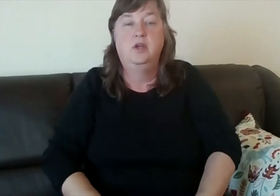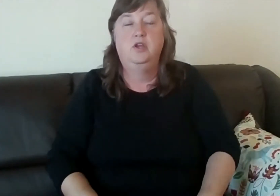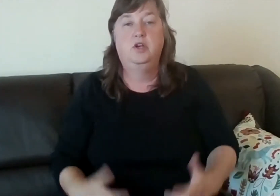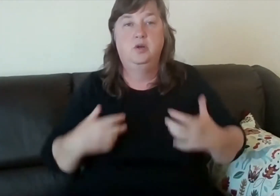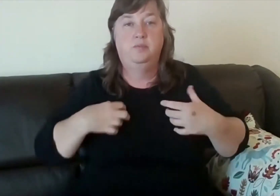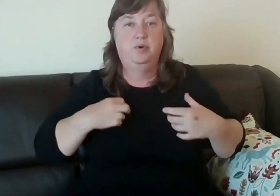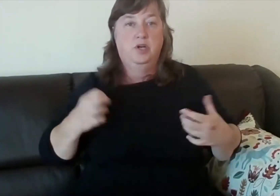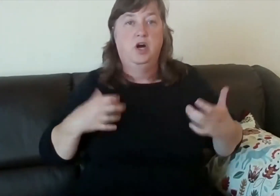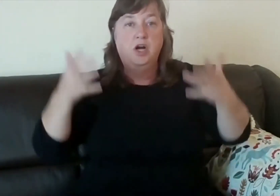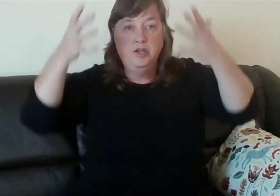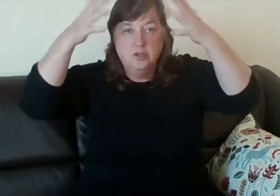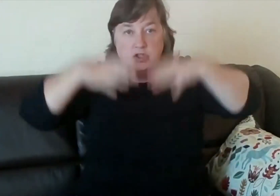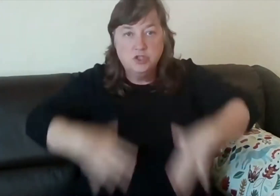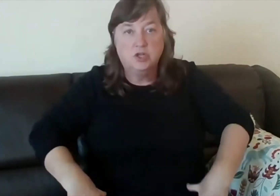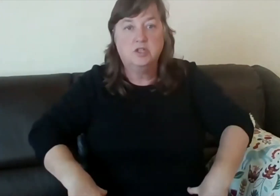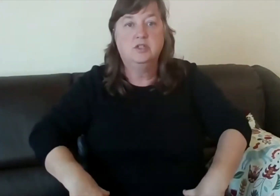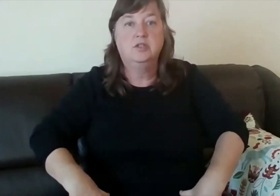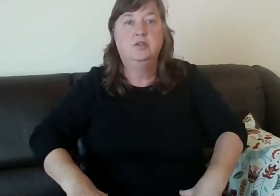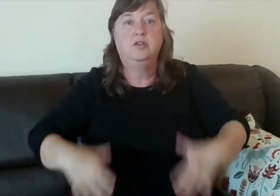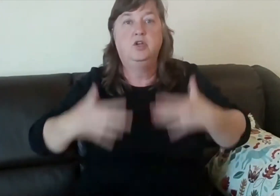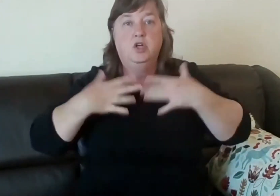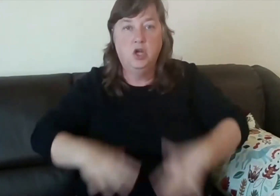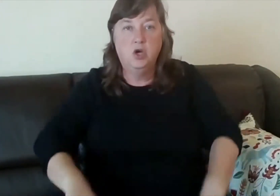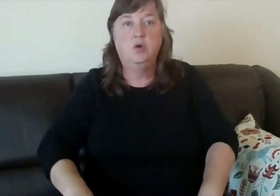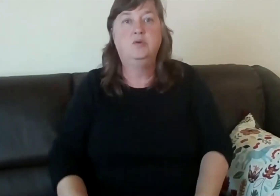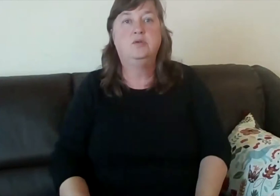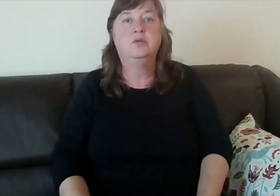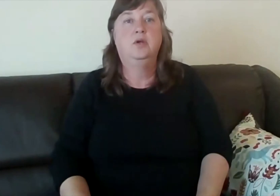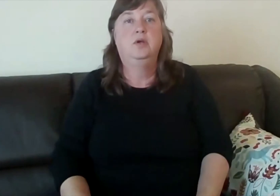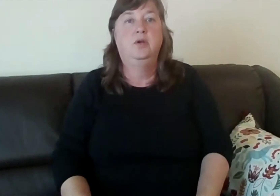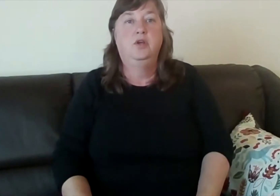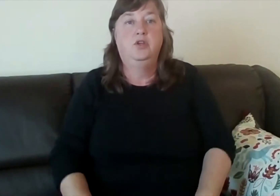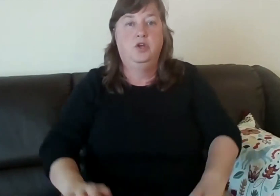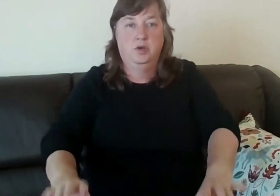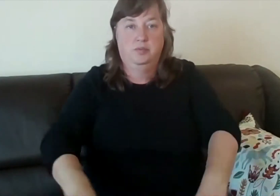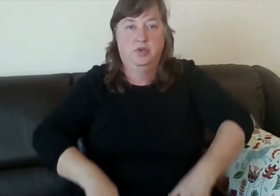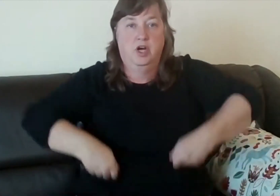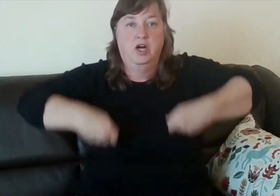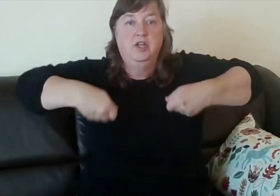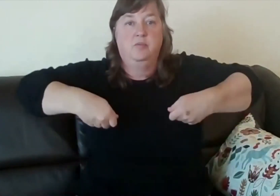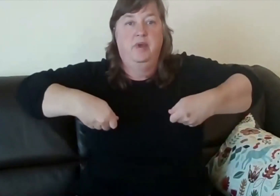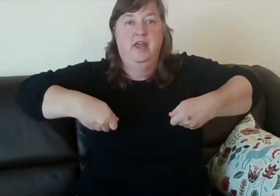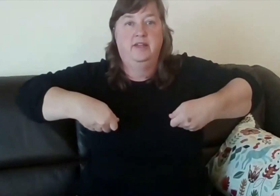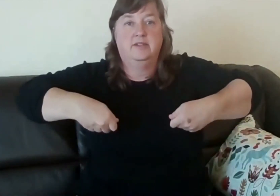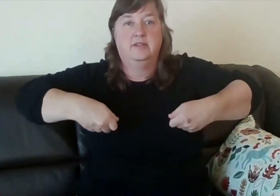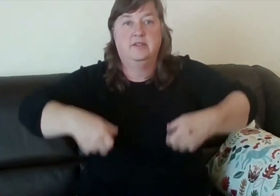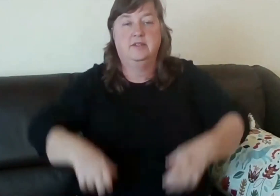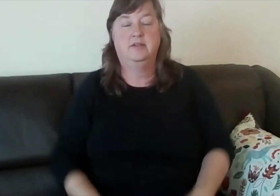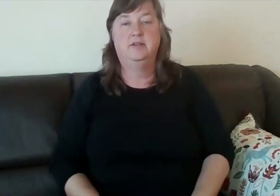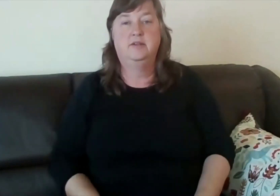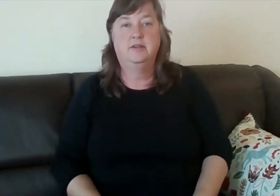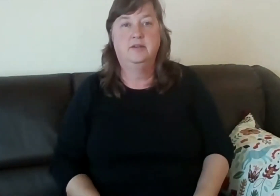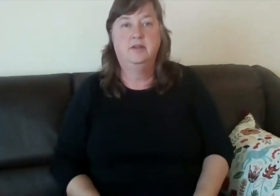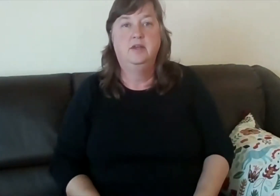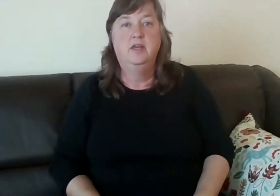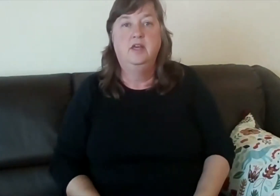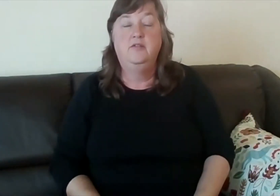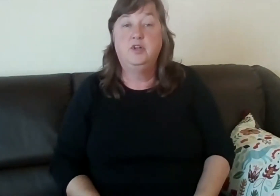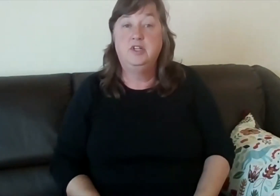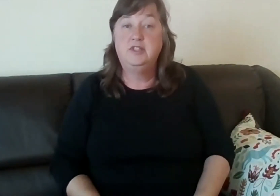you're gonna put on your shirt, your clothes, you're gonna put on your pants. If you're gonna take